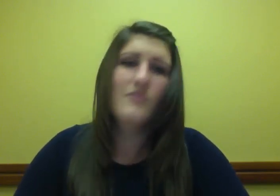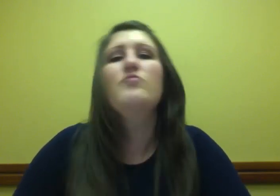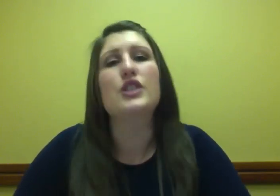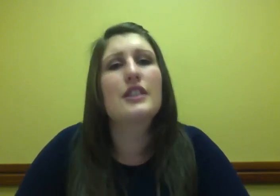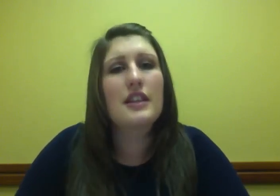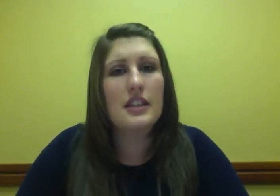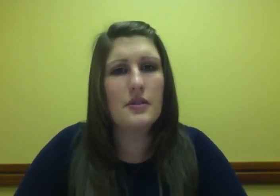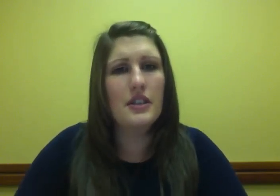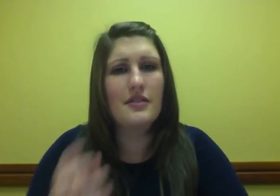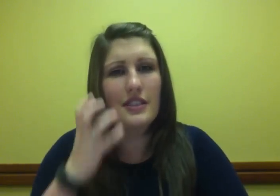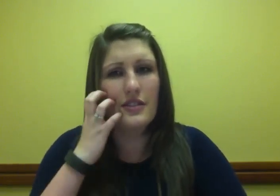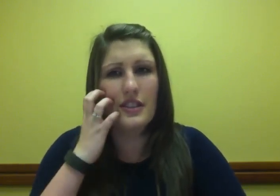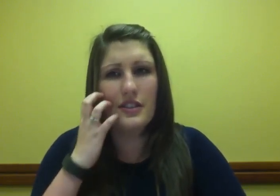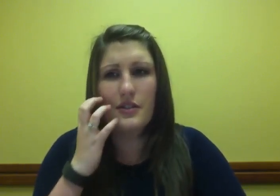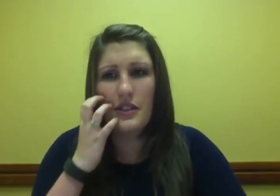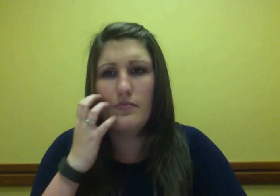She has a thick one. That's what that is, right?